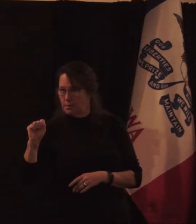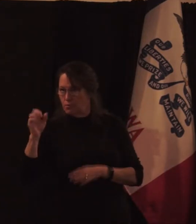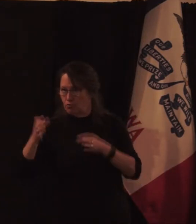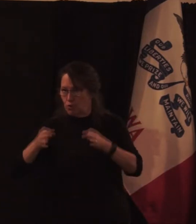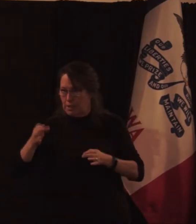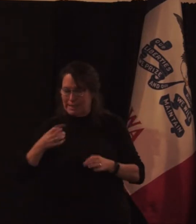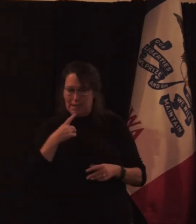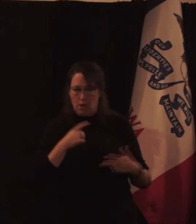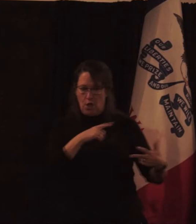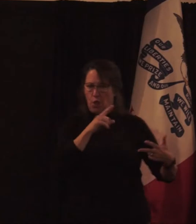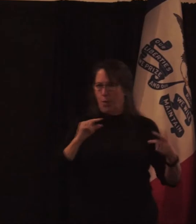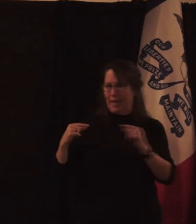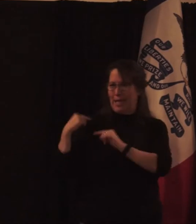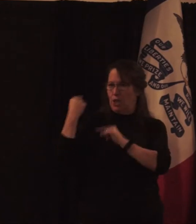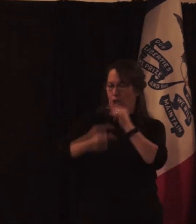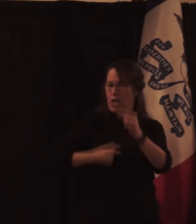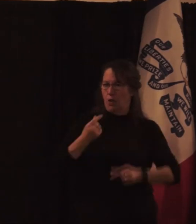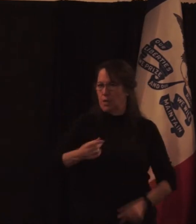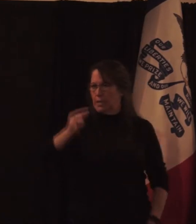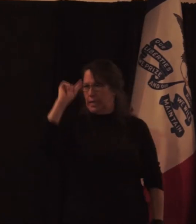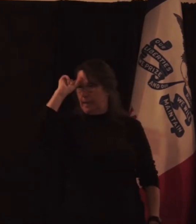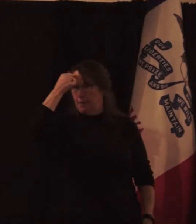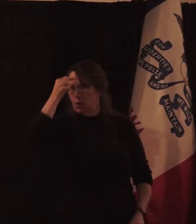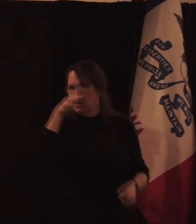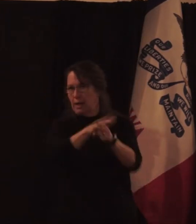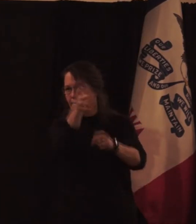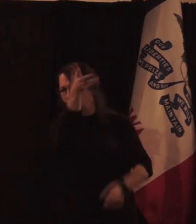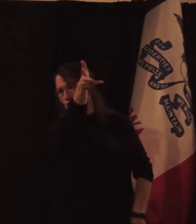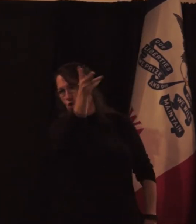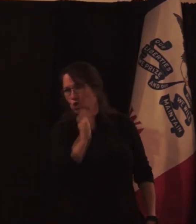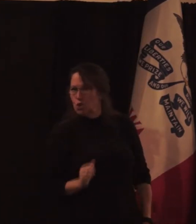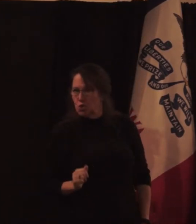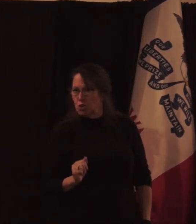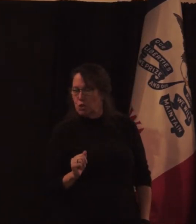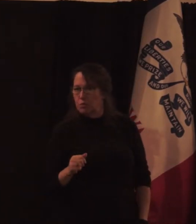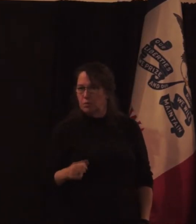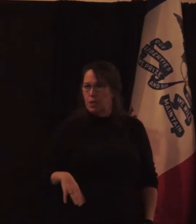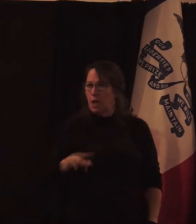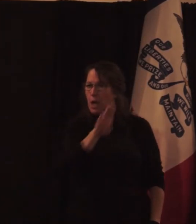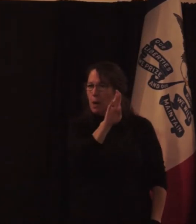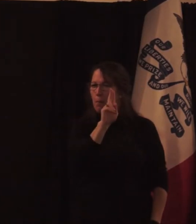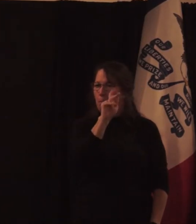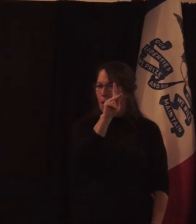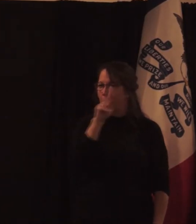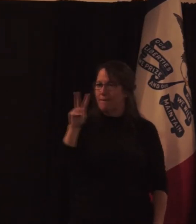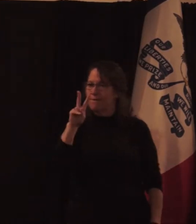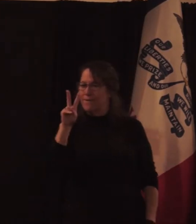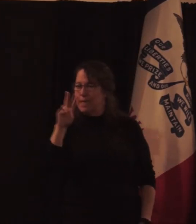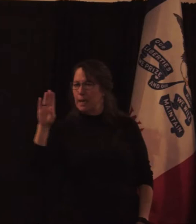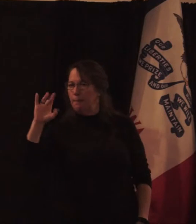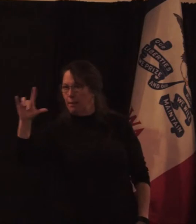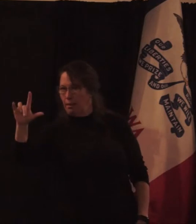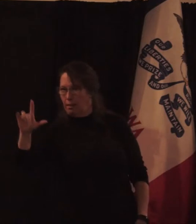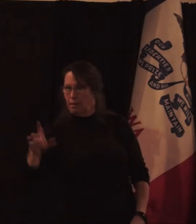said that three generations of imbeciles are enough. Buck v. Bell, that's the name of the case,